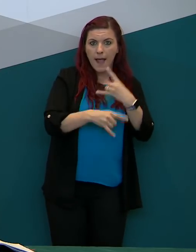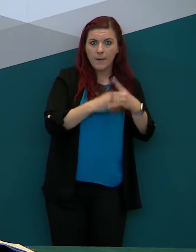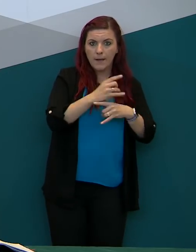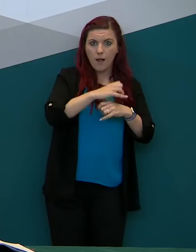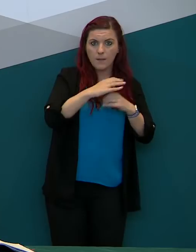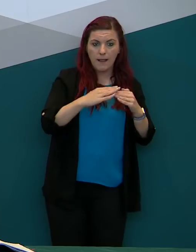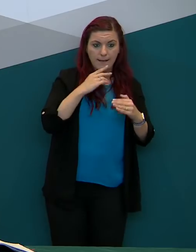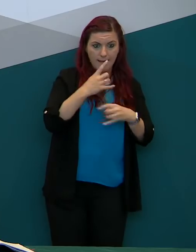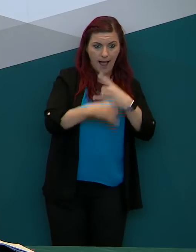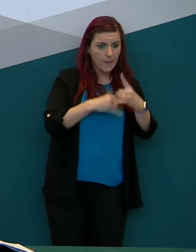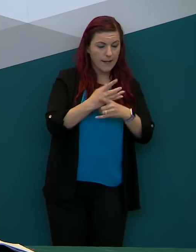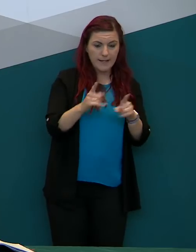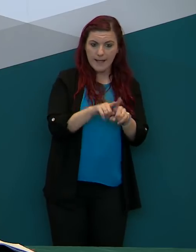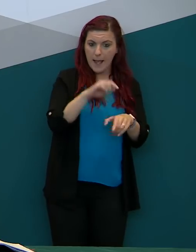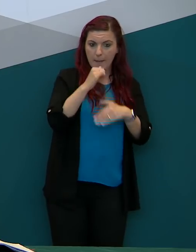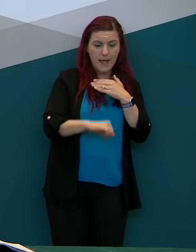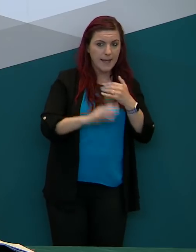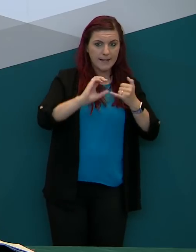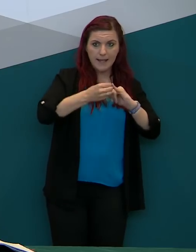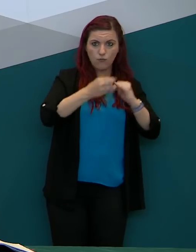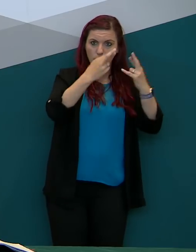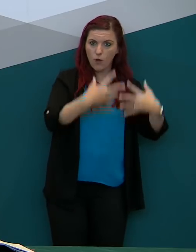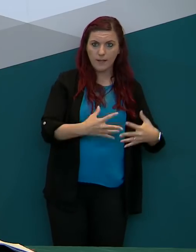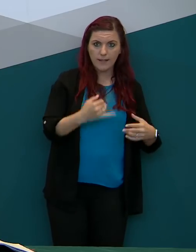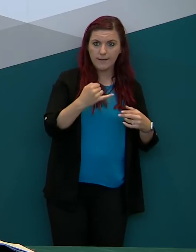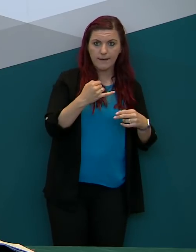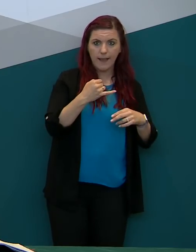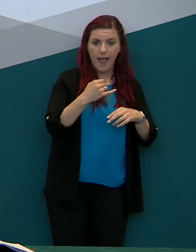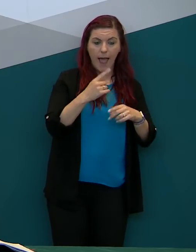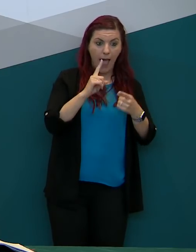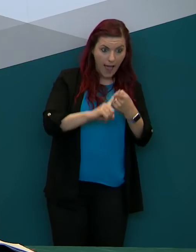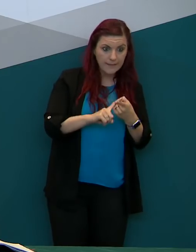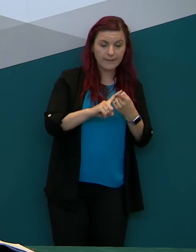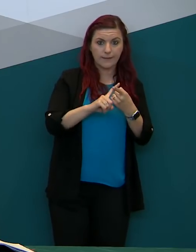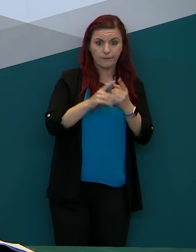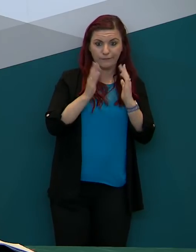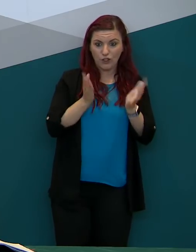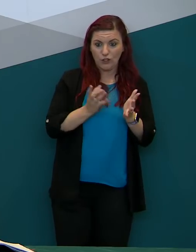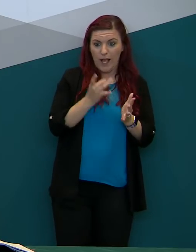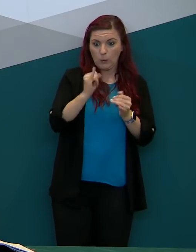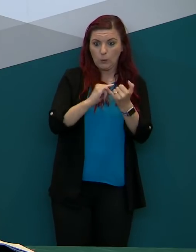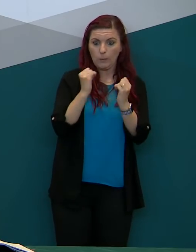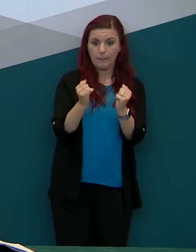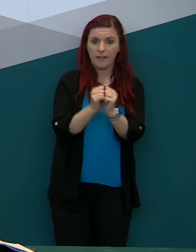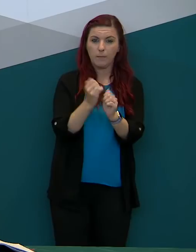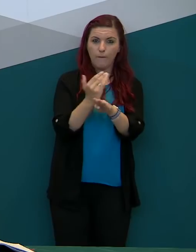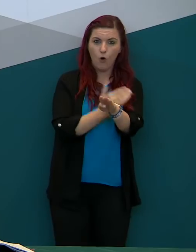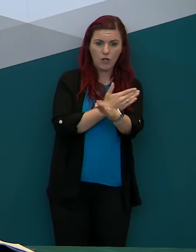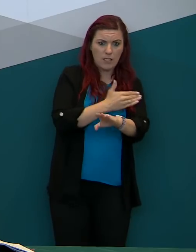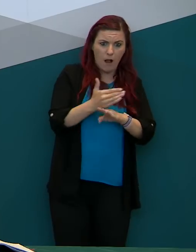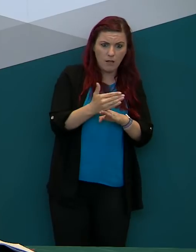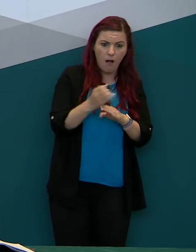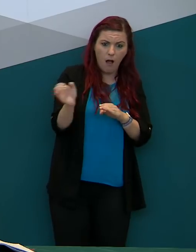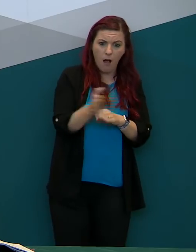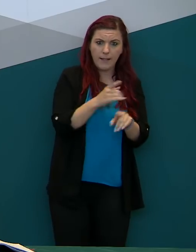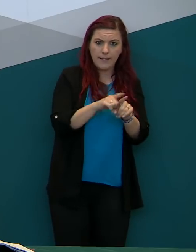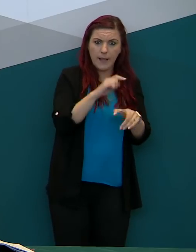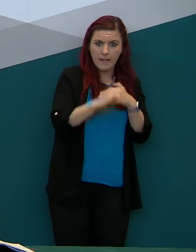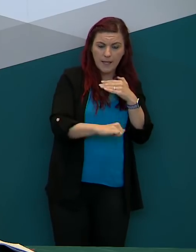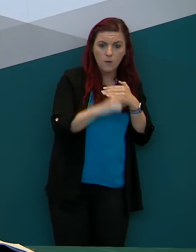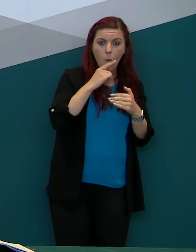day testing, same day results and contact tracing and so on. But the fact, and we would prefer to have the